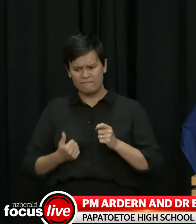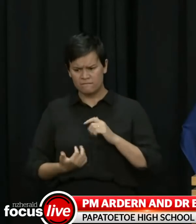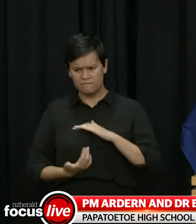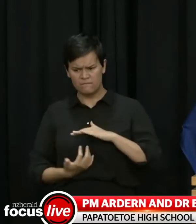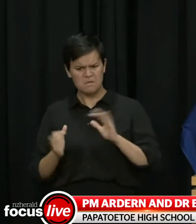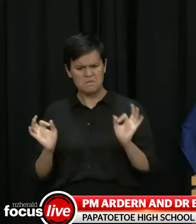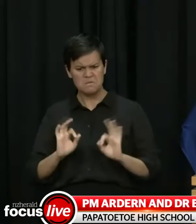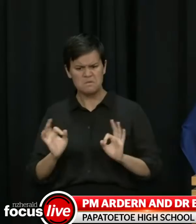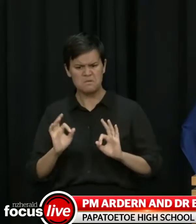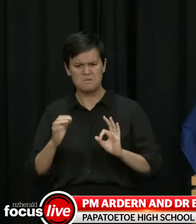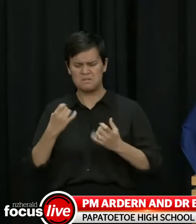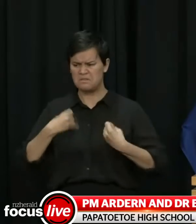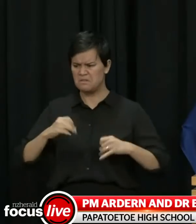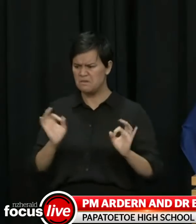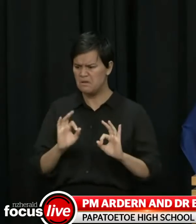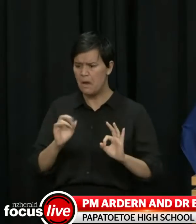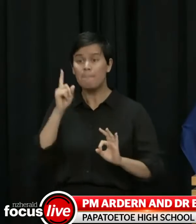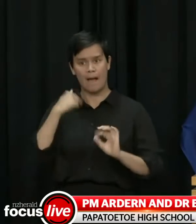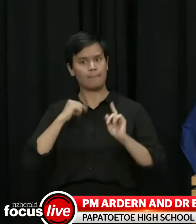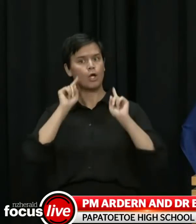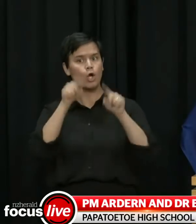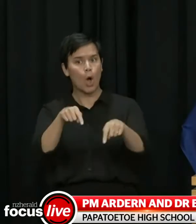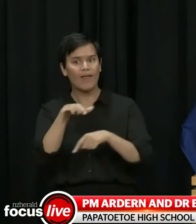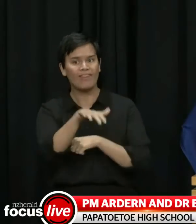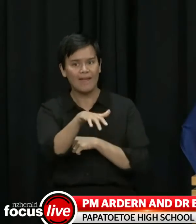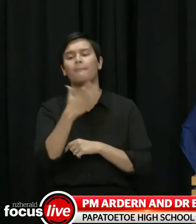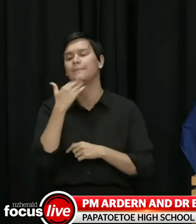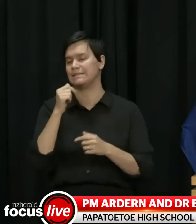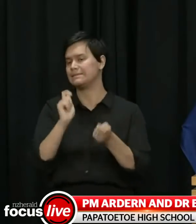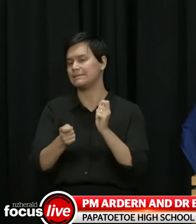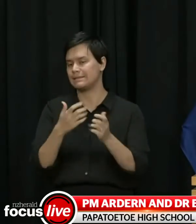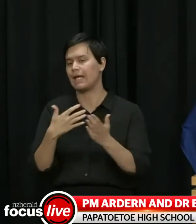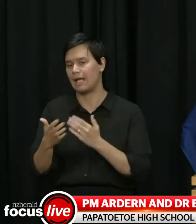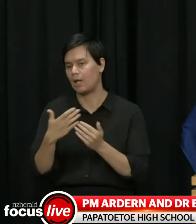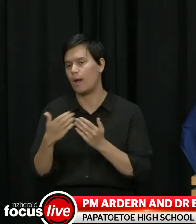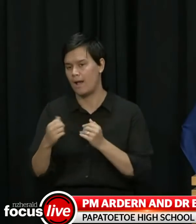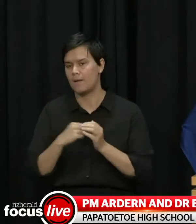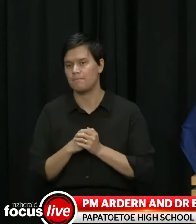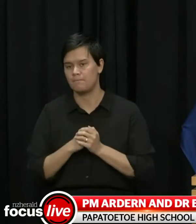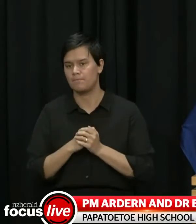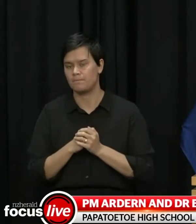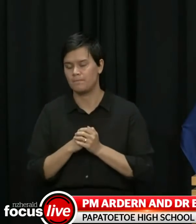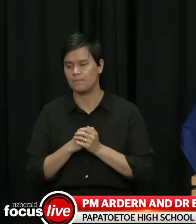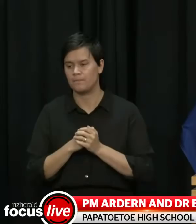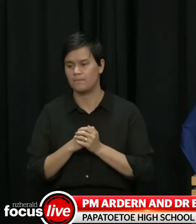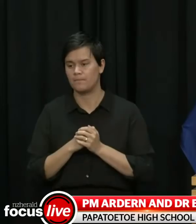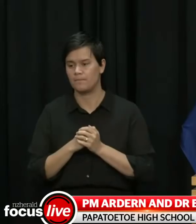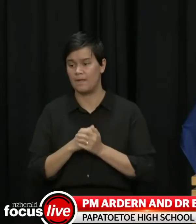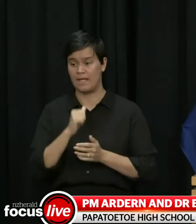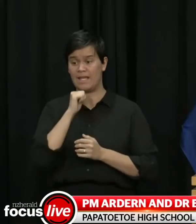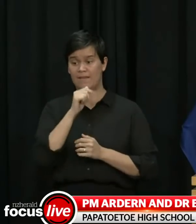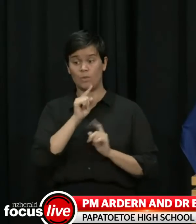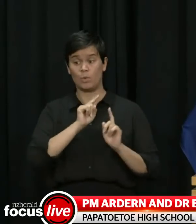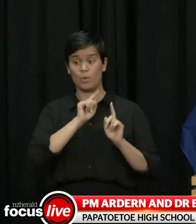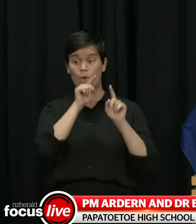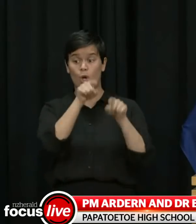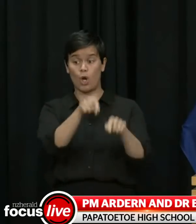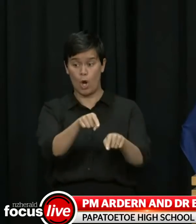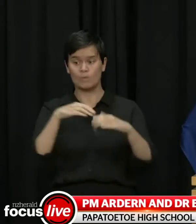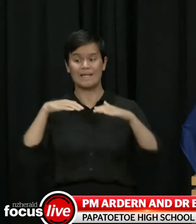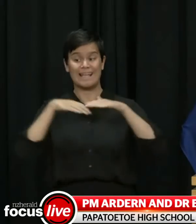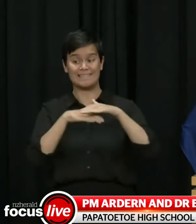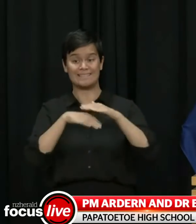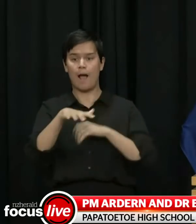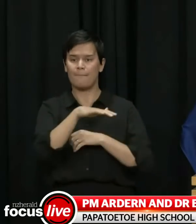who were in the indoor places of interest are asked to isolate and be tested and remain isolated until they get that result